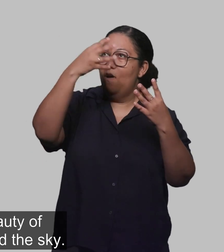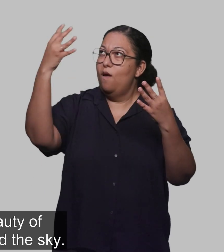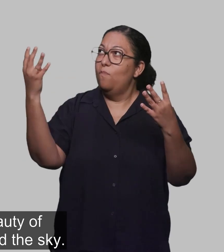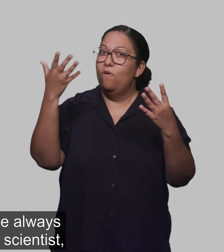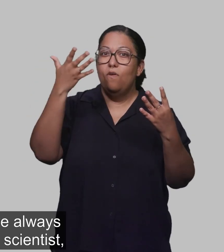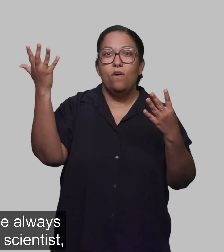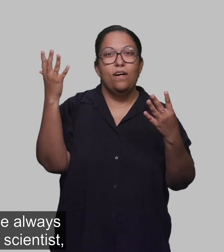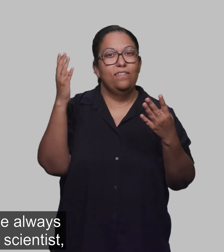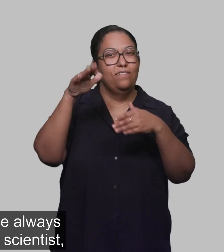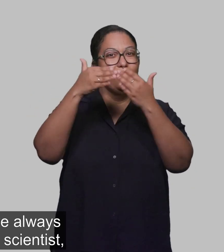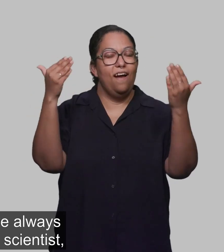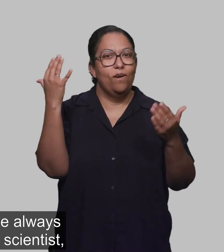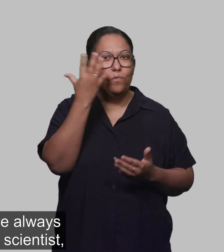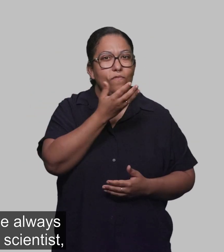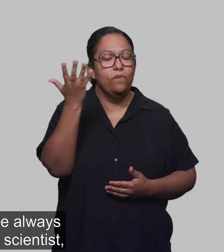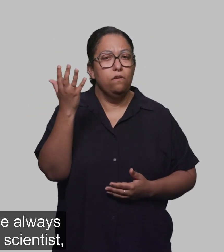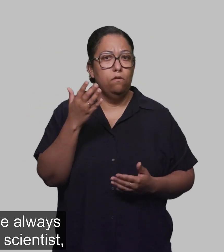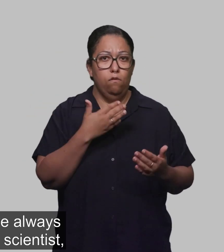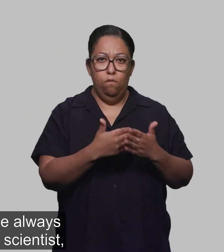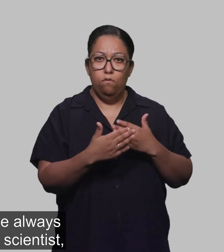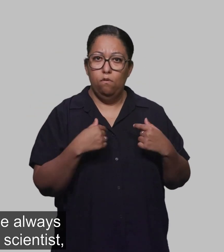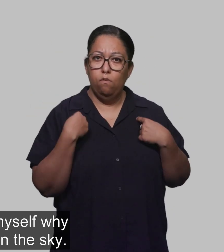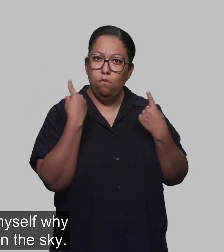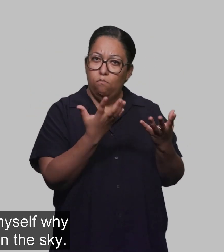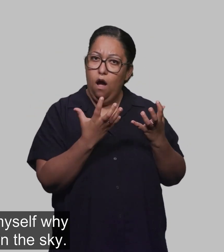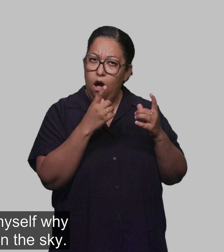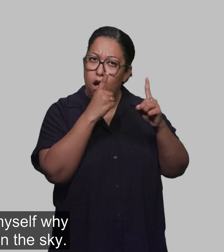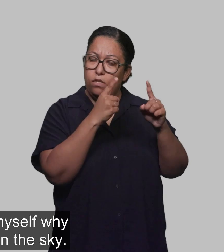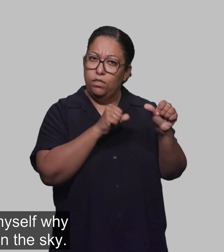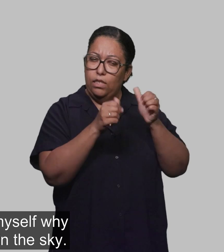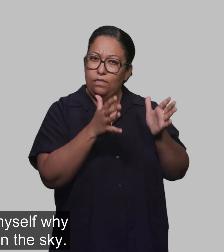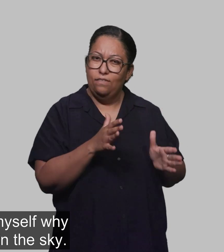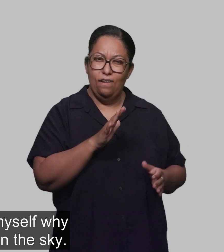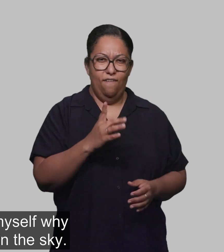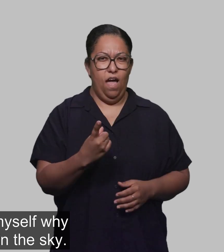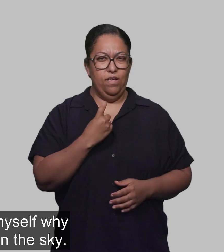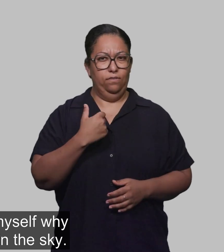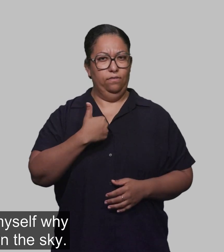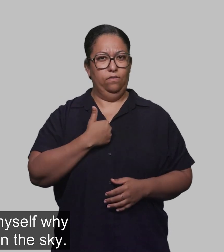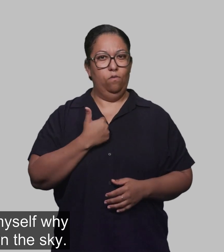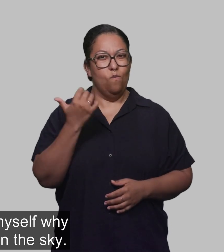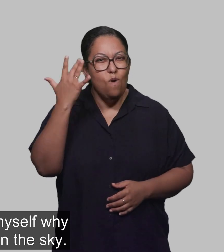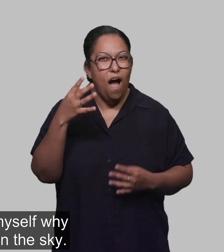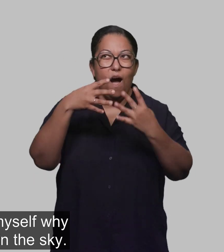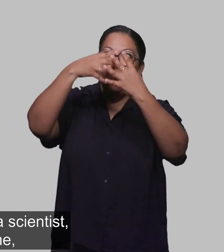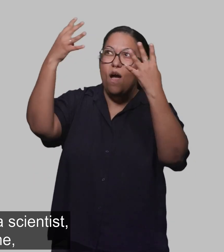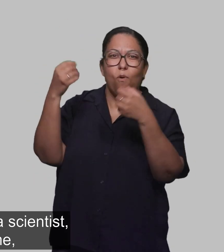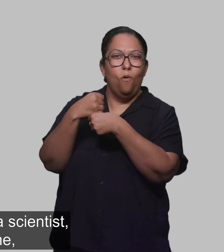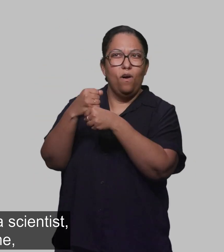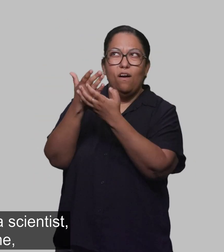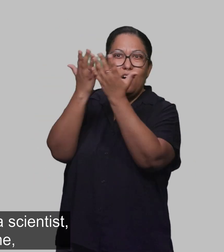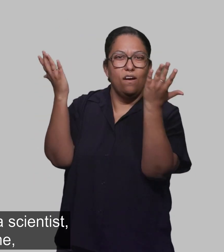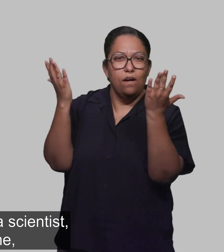sky. Although I have always wanted to be a scientist, I never asked myself why rainbows form in the sky. I